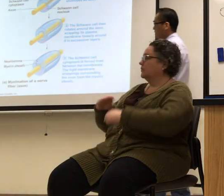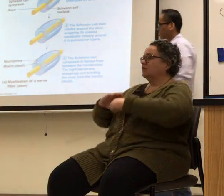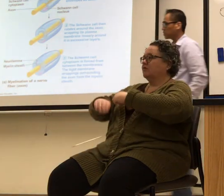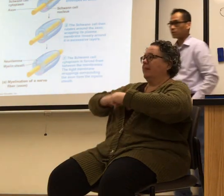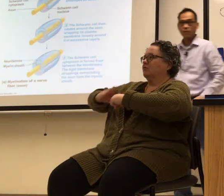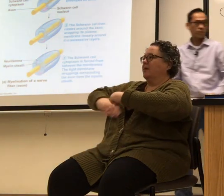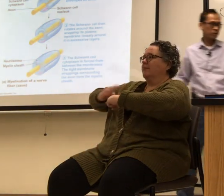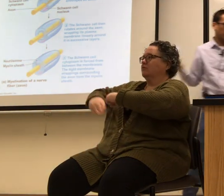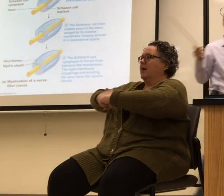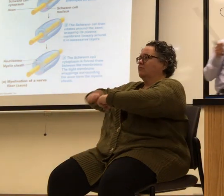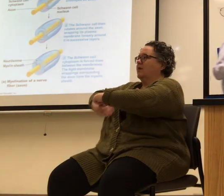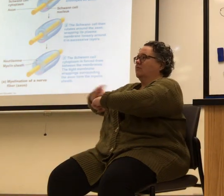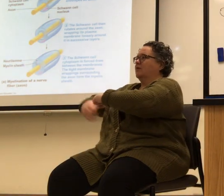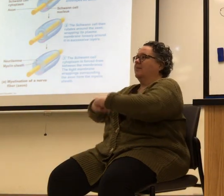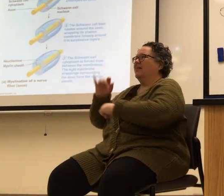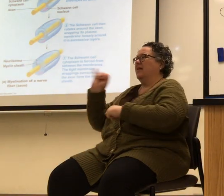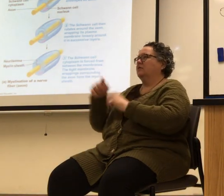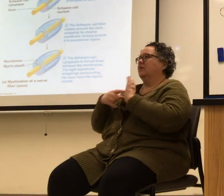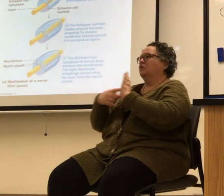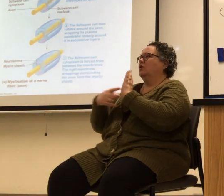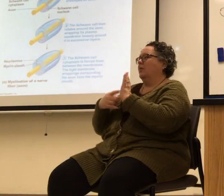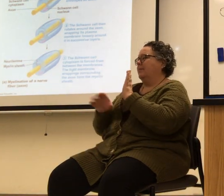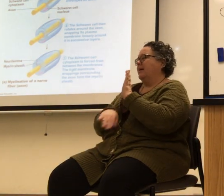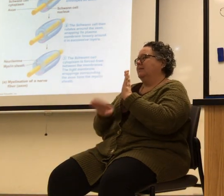Wrapping. That's essentially what they're showing you there.